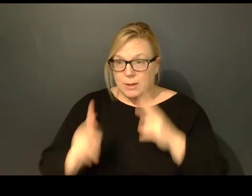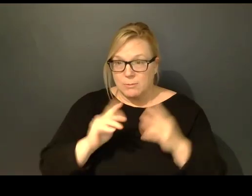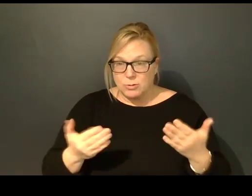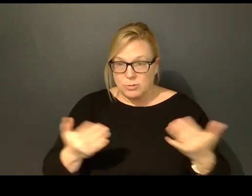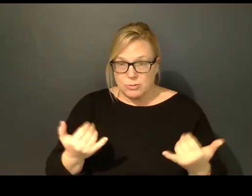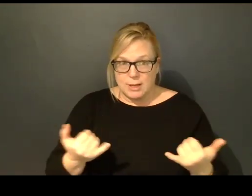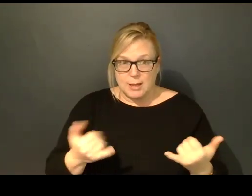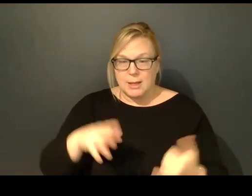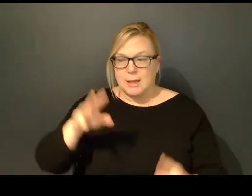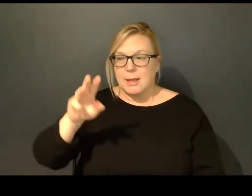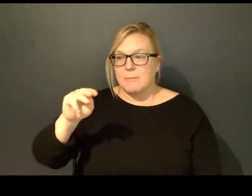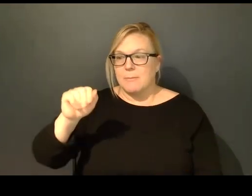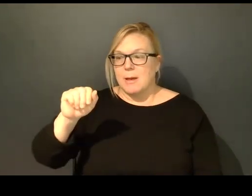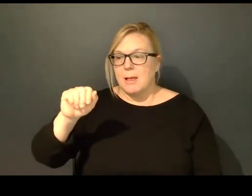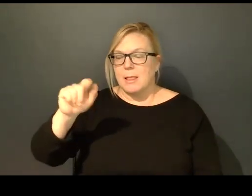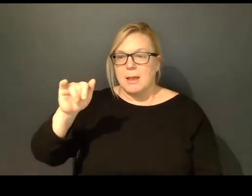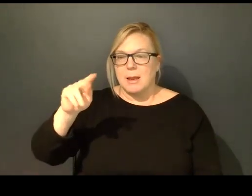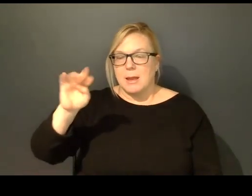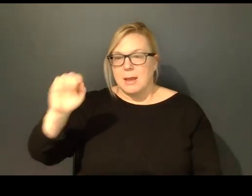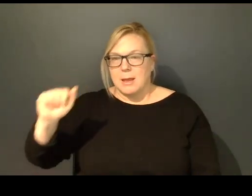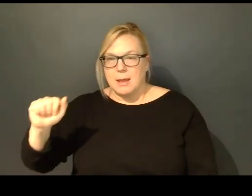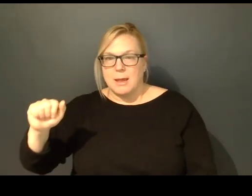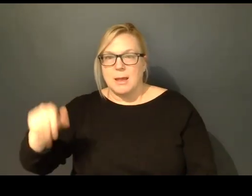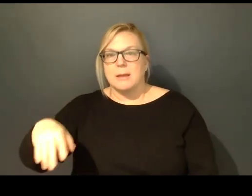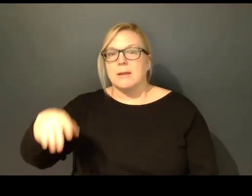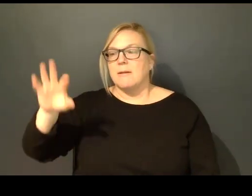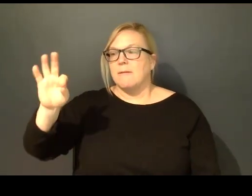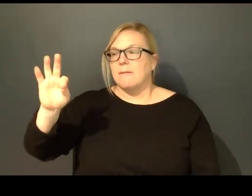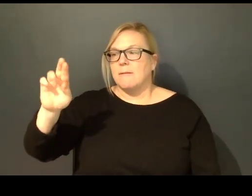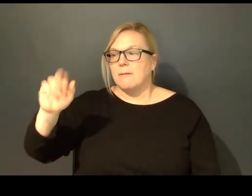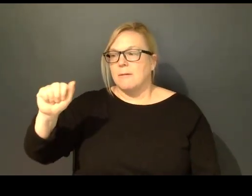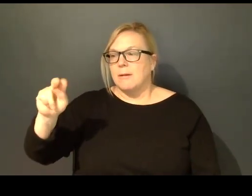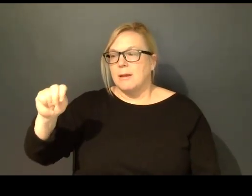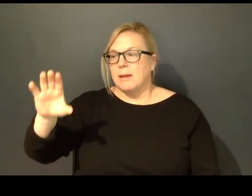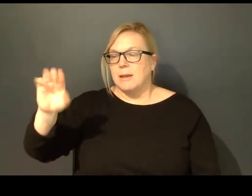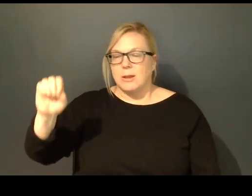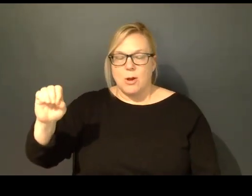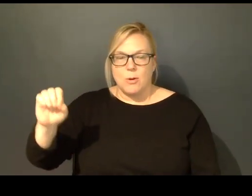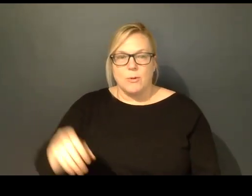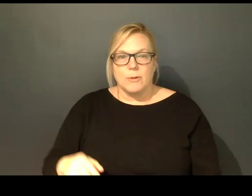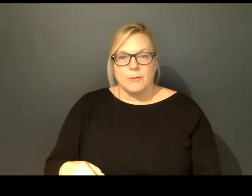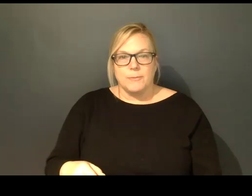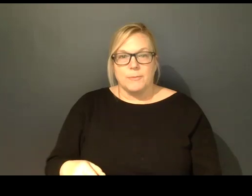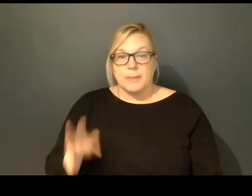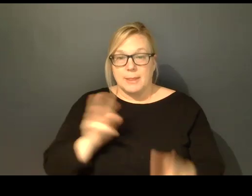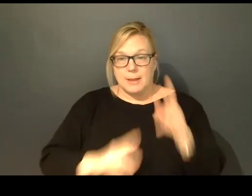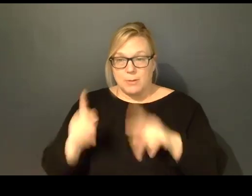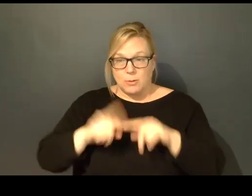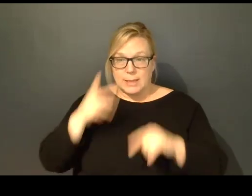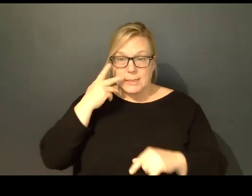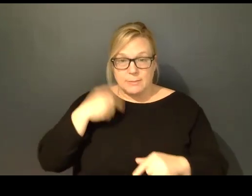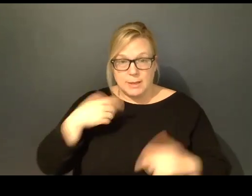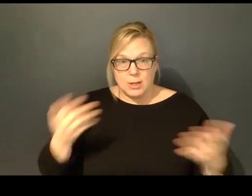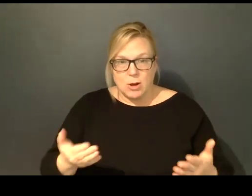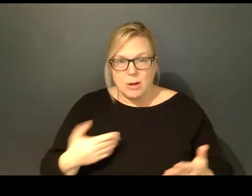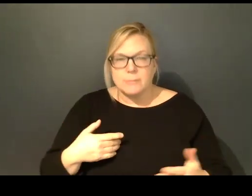it's pronounced, and Franco Martinez, which I don't think I've mangled too badly. For those of you who can't see me here today, I'll do my best at